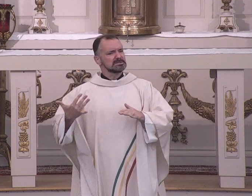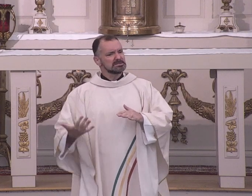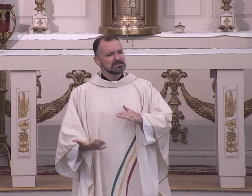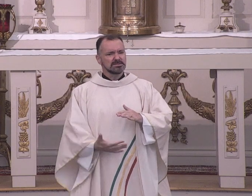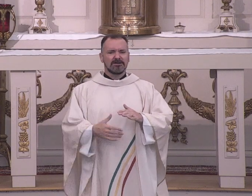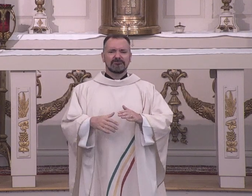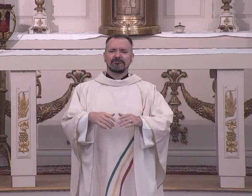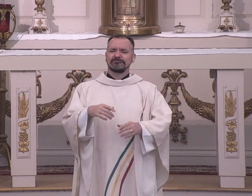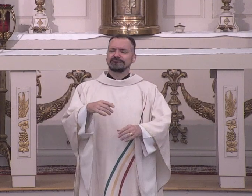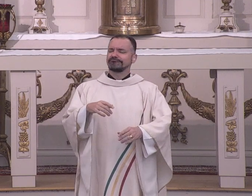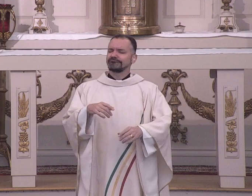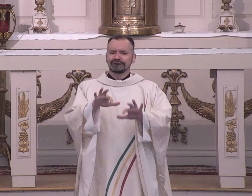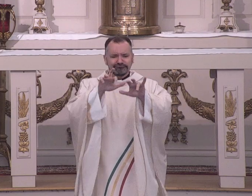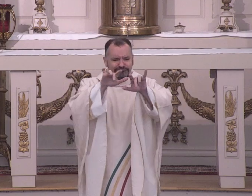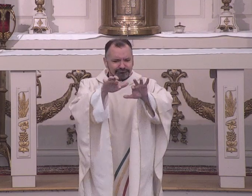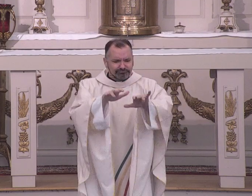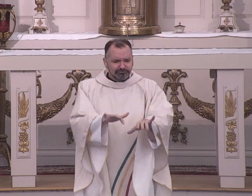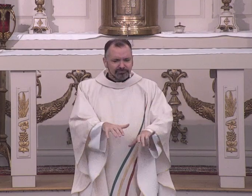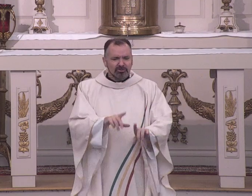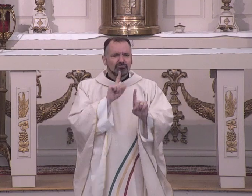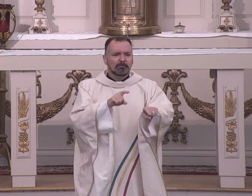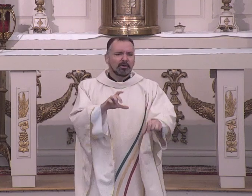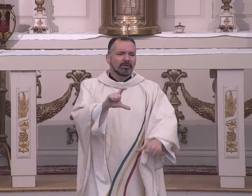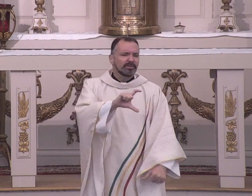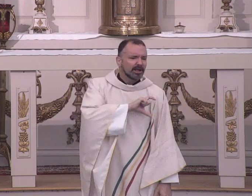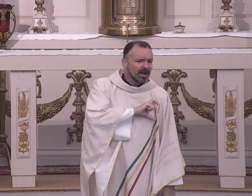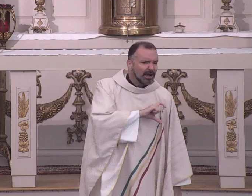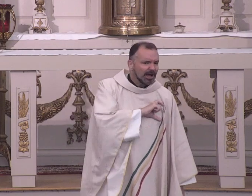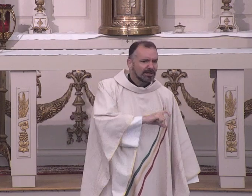that ongoing resentment.